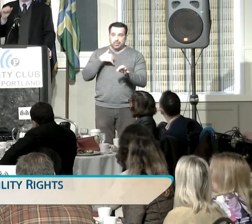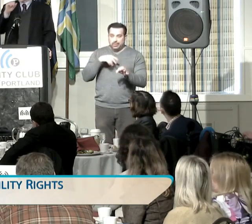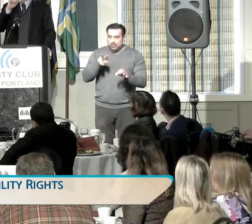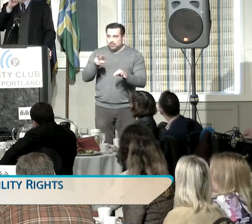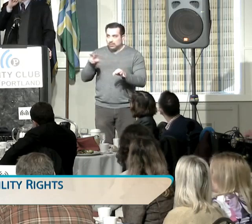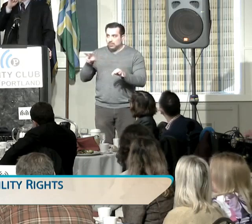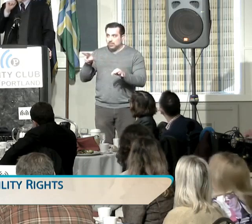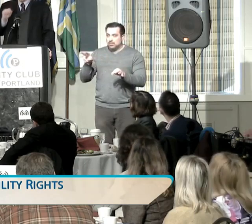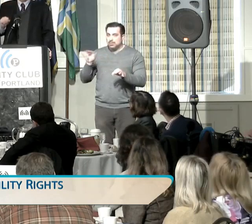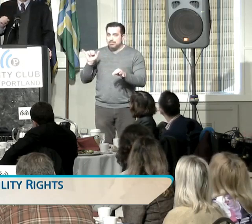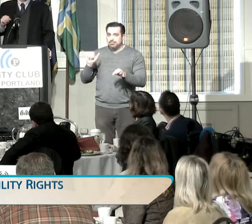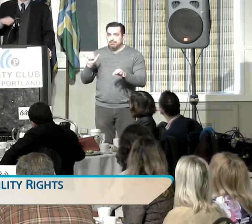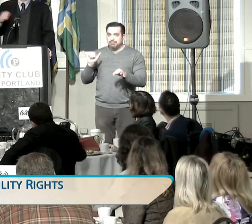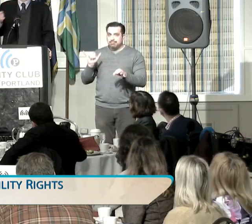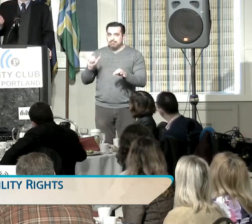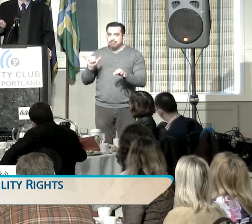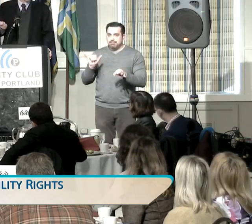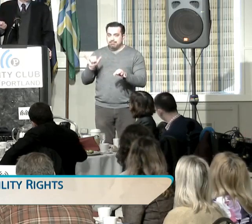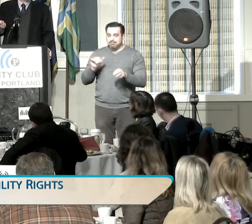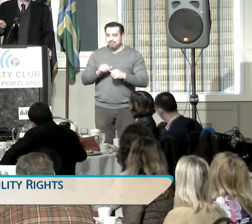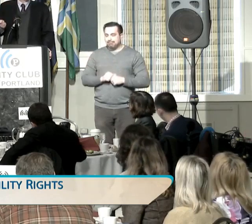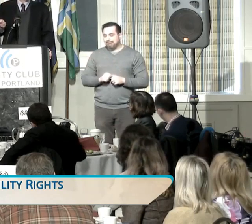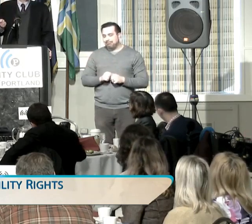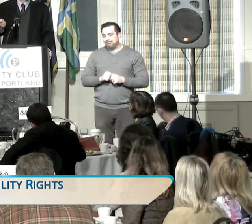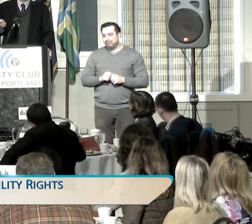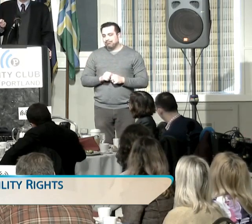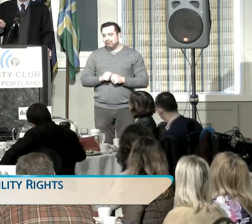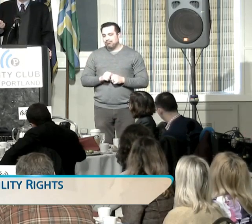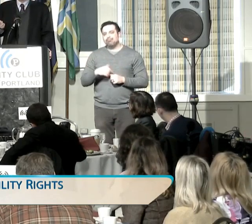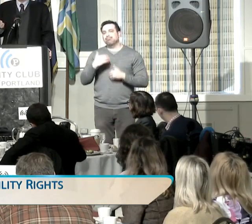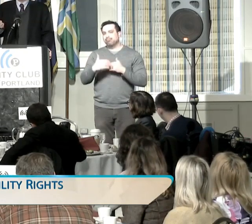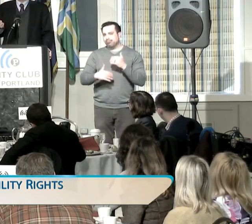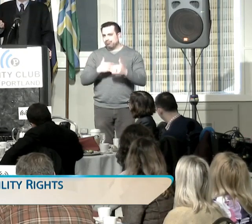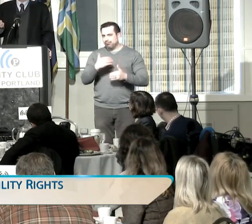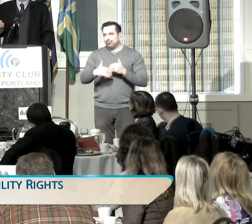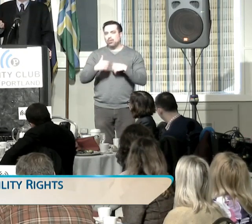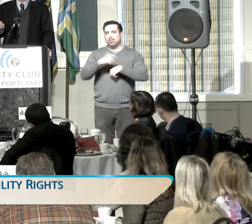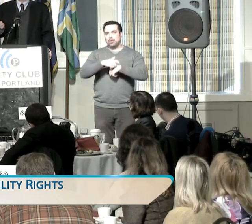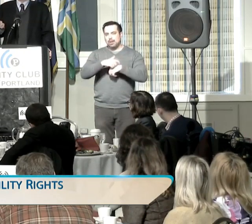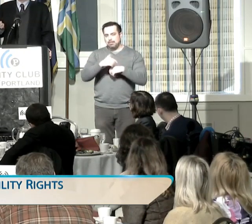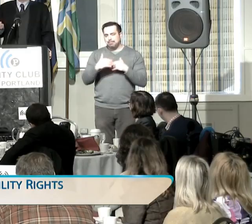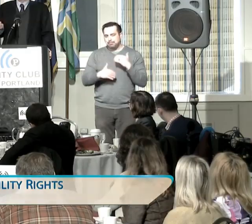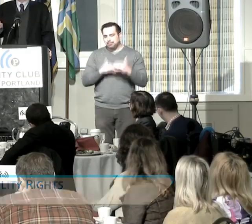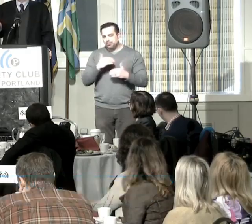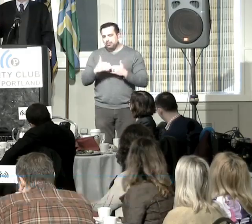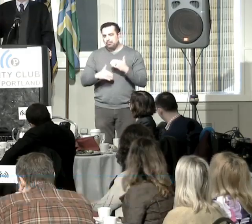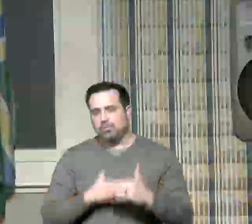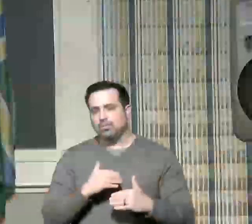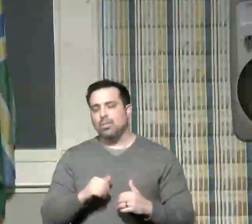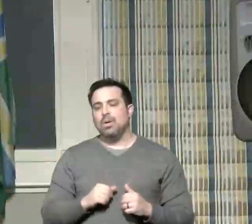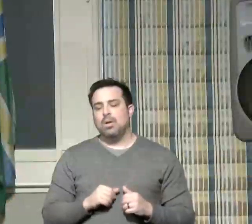came. So over time, what we were able to do was to